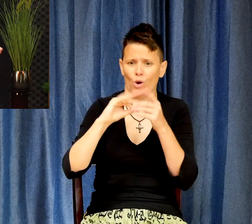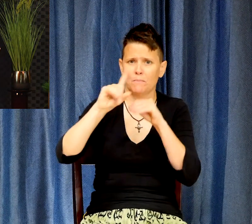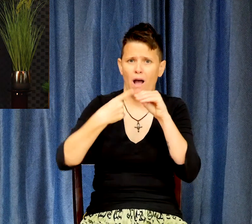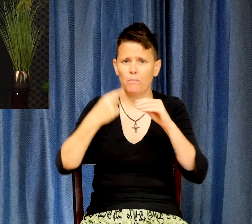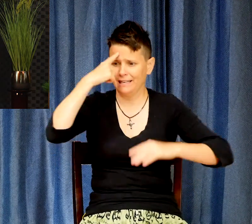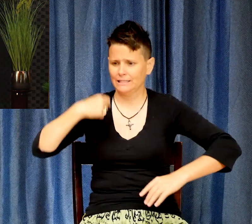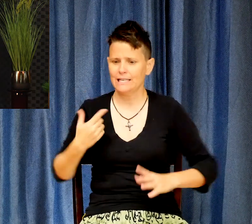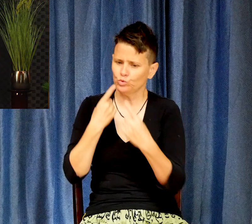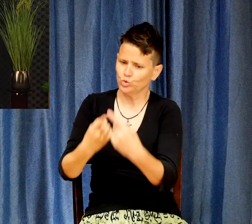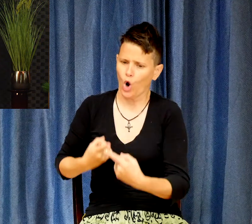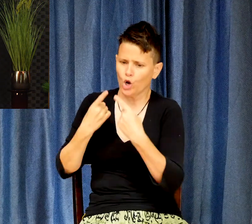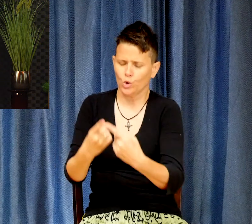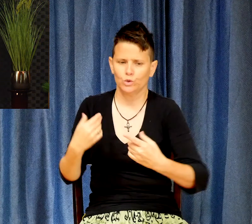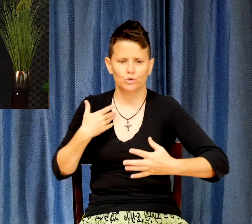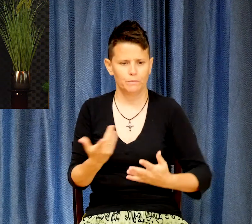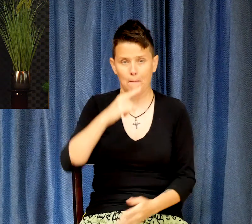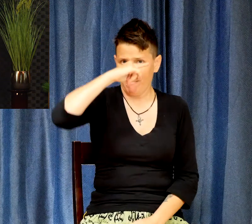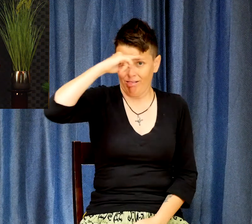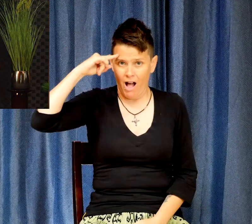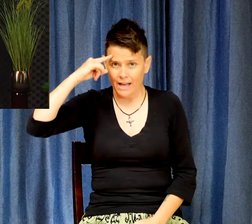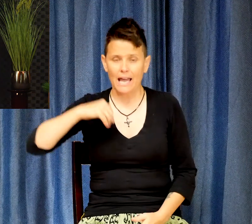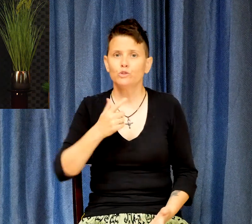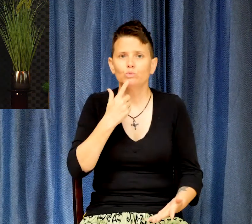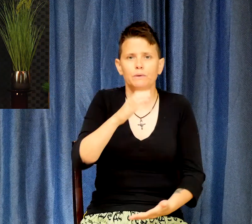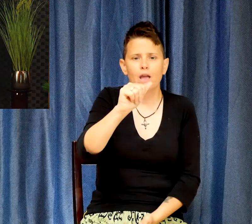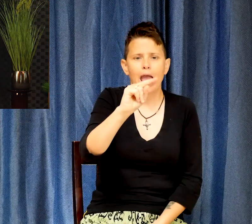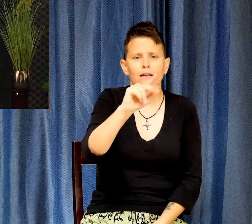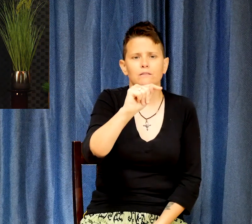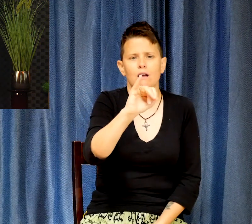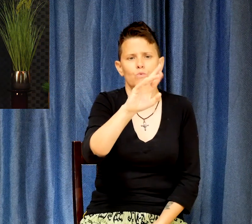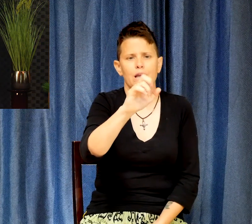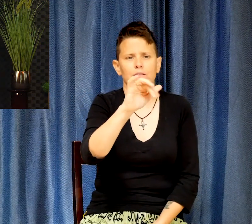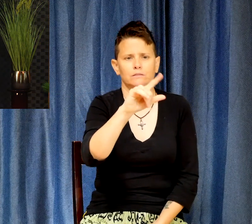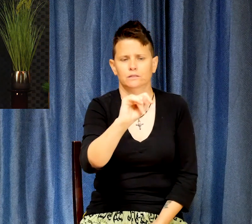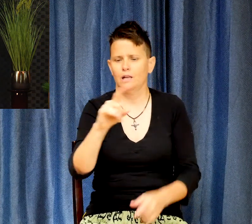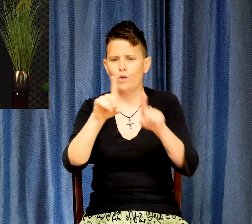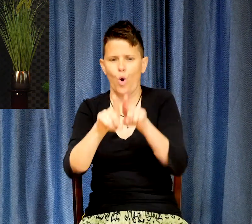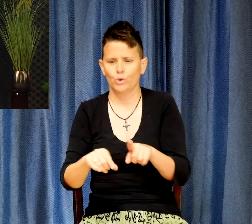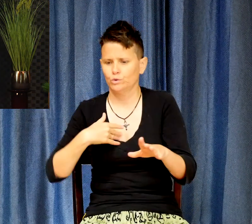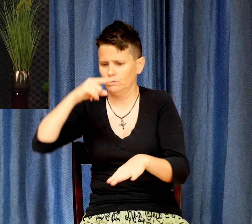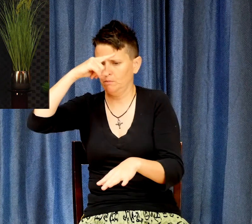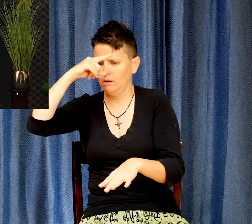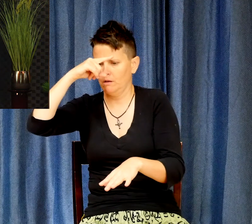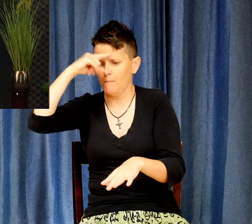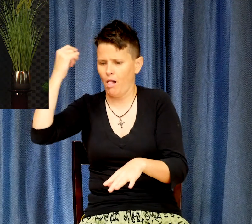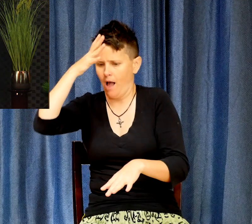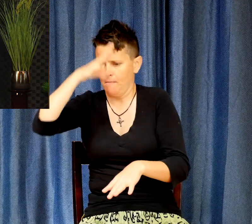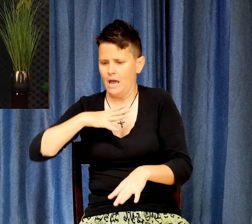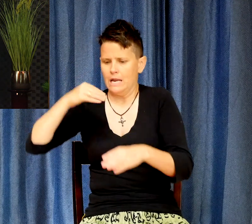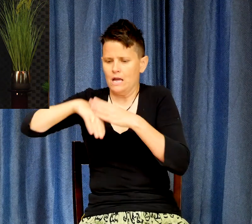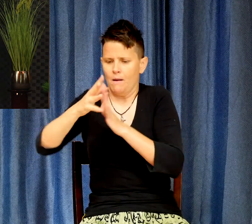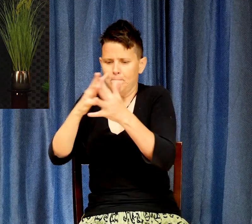both anti-racist, to be a black man in America, and to be an American. And Kendi talks about in this book